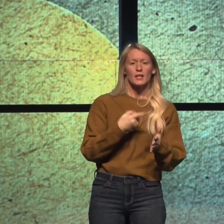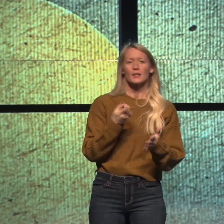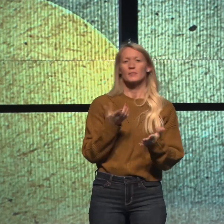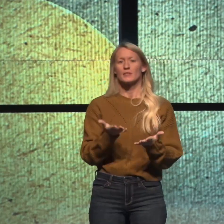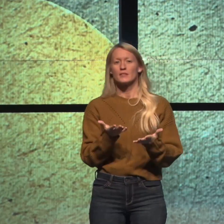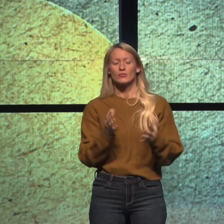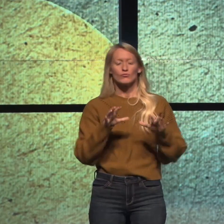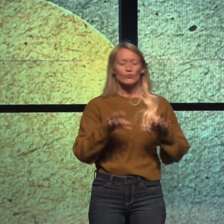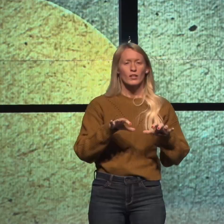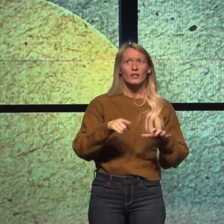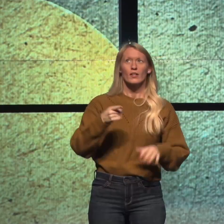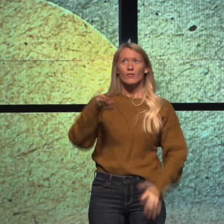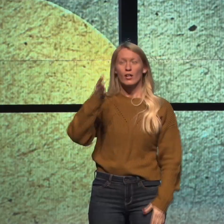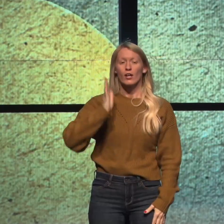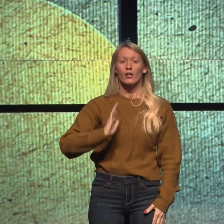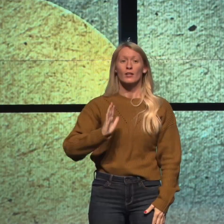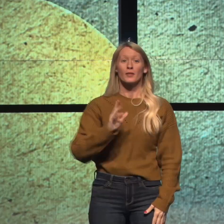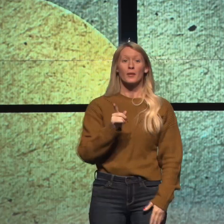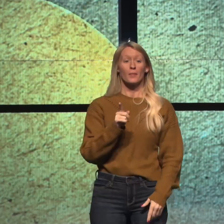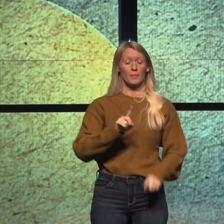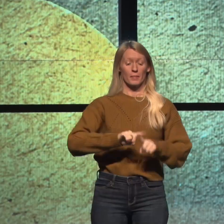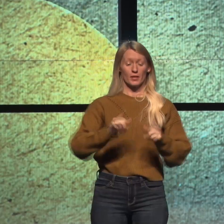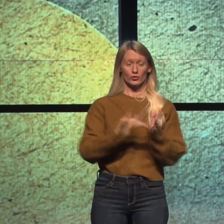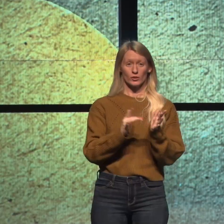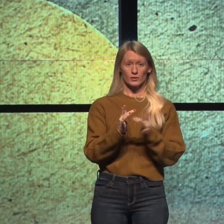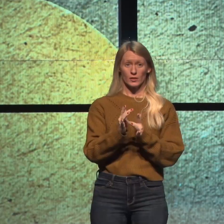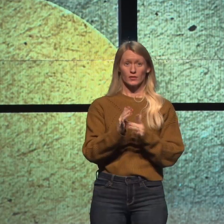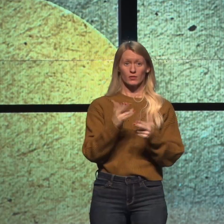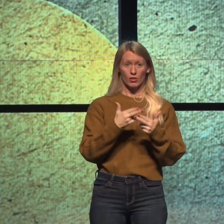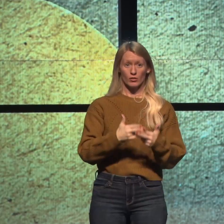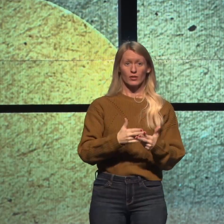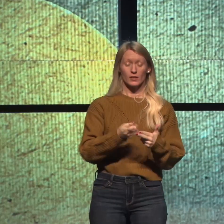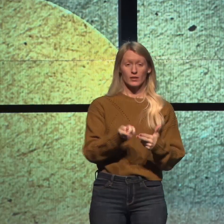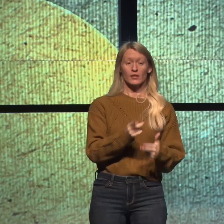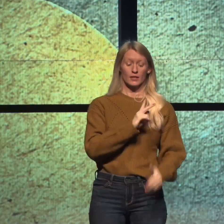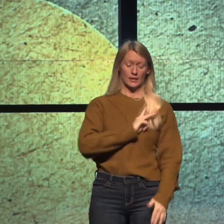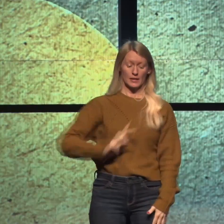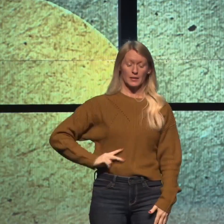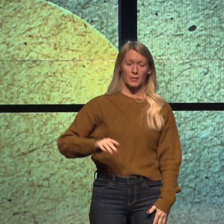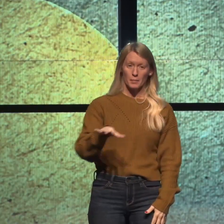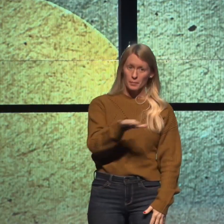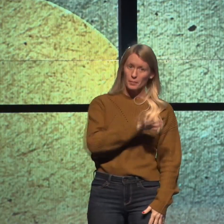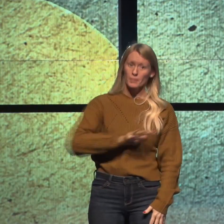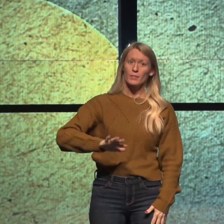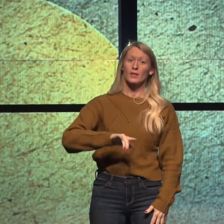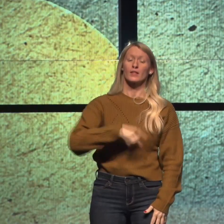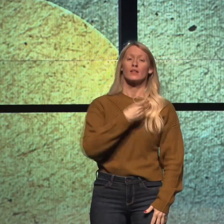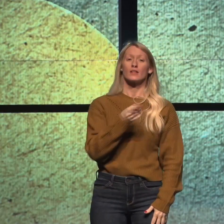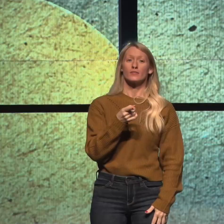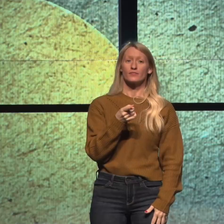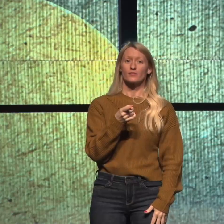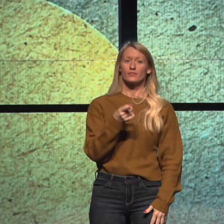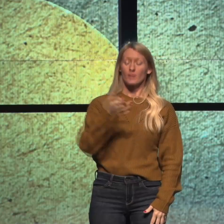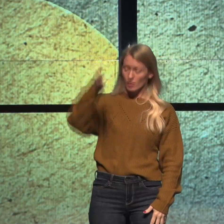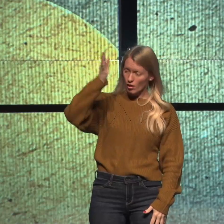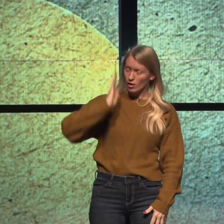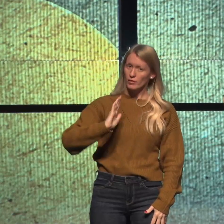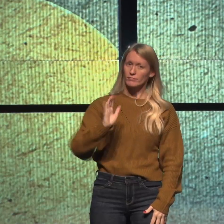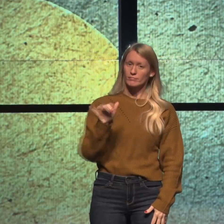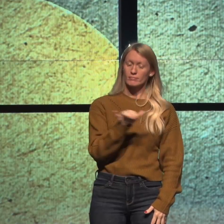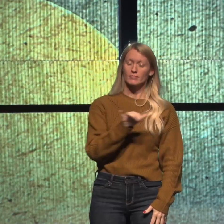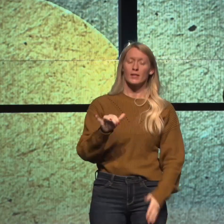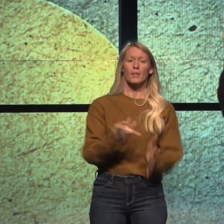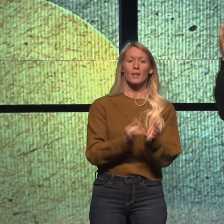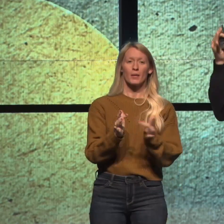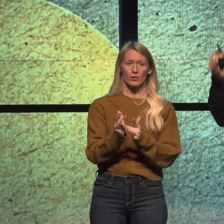God now, but Jesus called it the kingdom of God, and your Bible translation will still say the word kingdom, most of them, but this idea of the